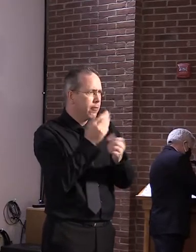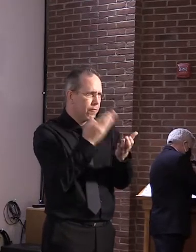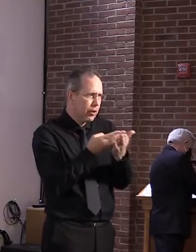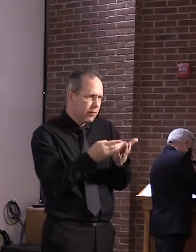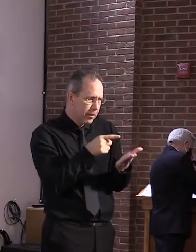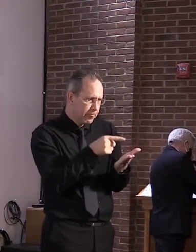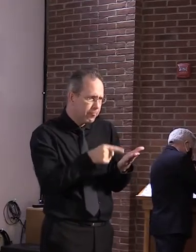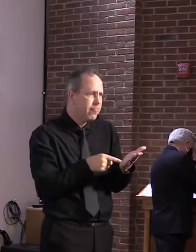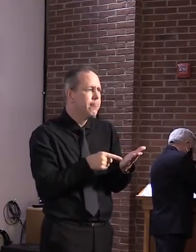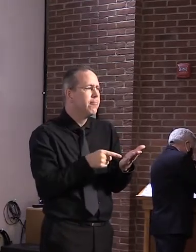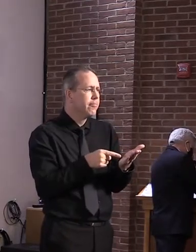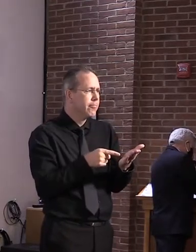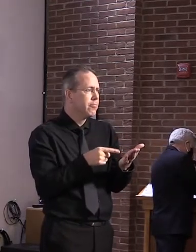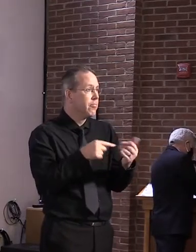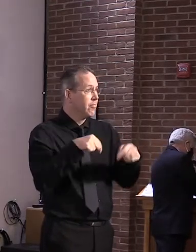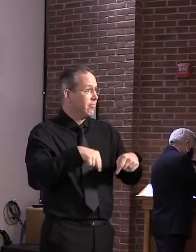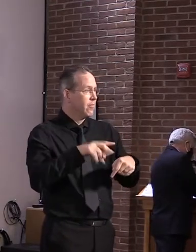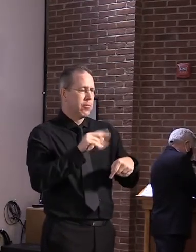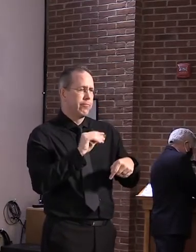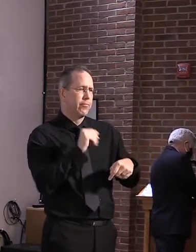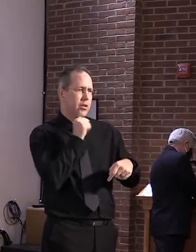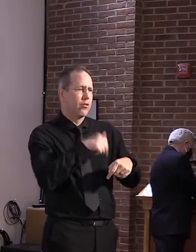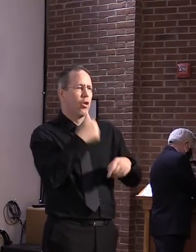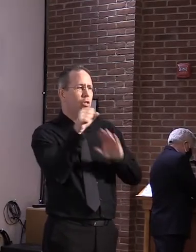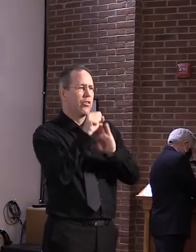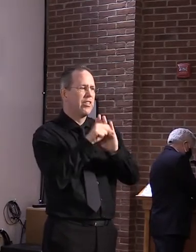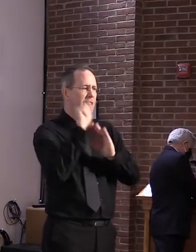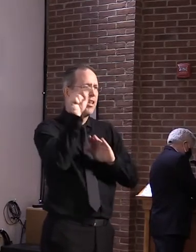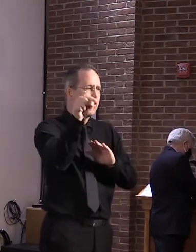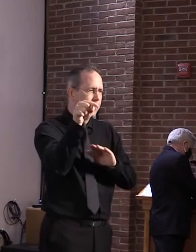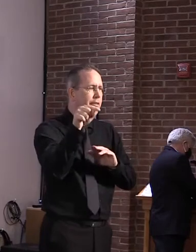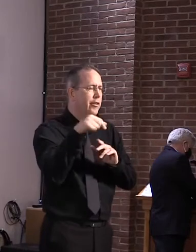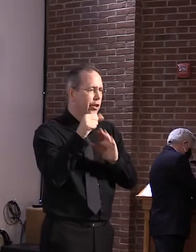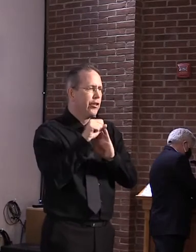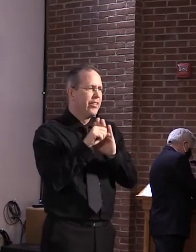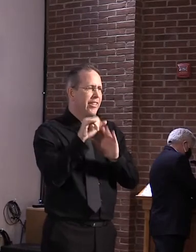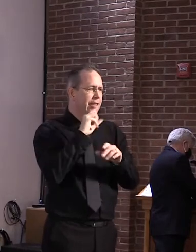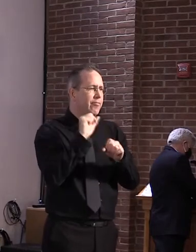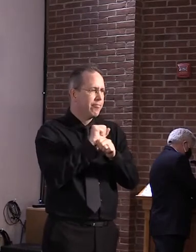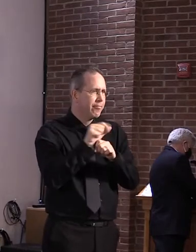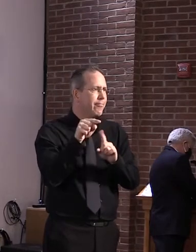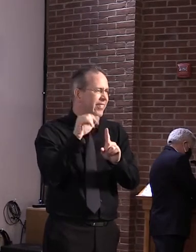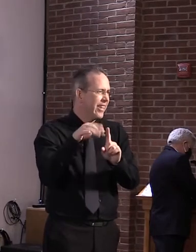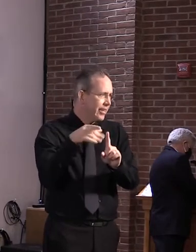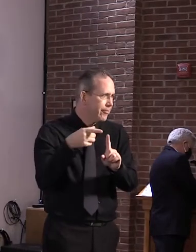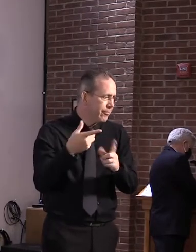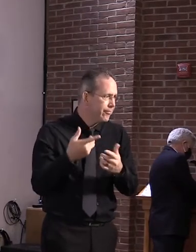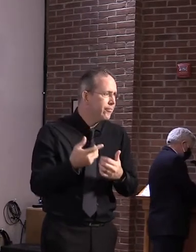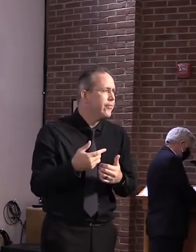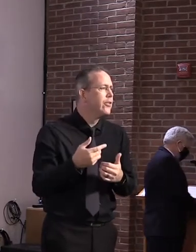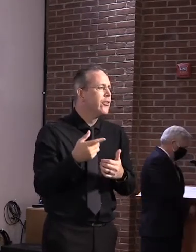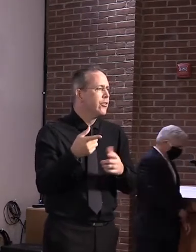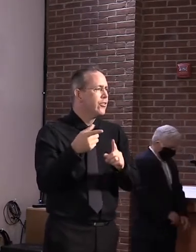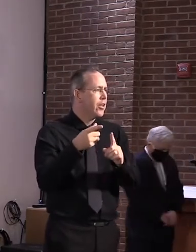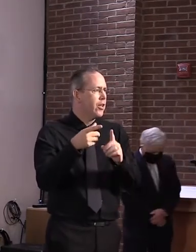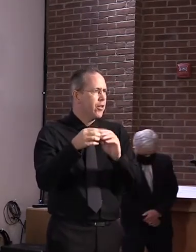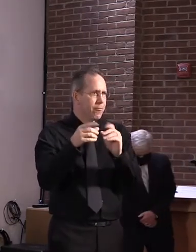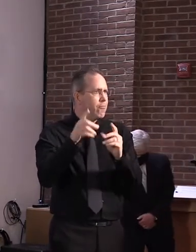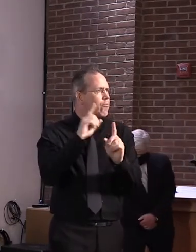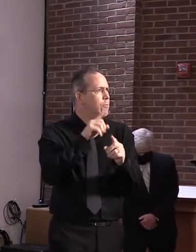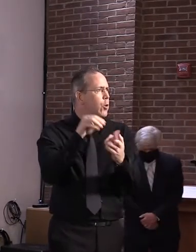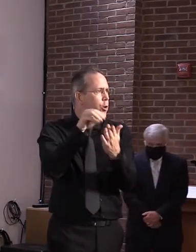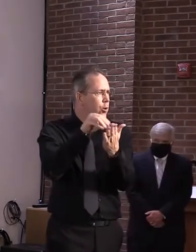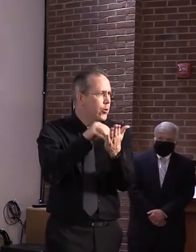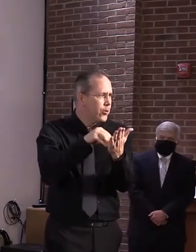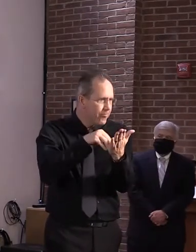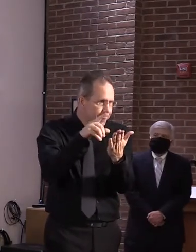name specific states, but there have been reports of fairly high percent, like